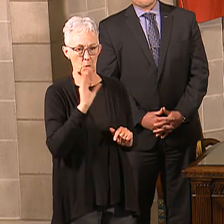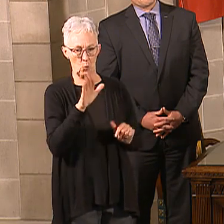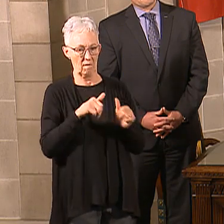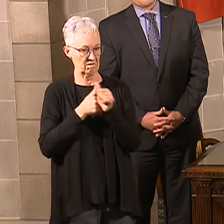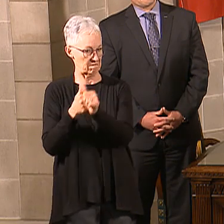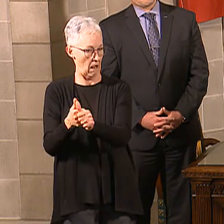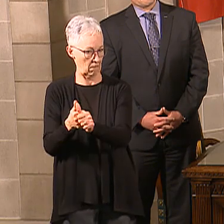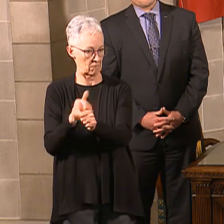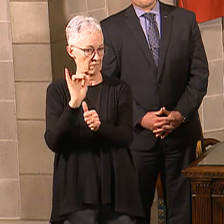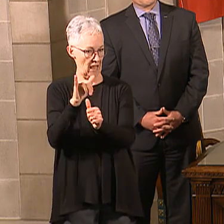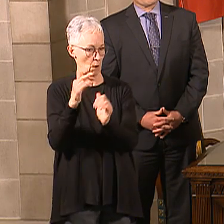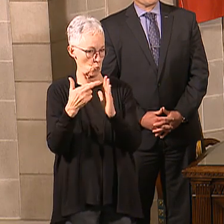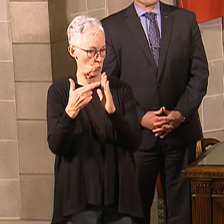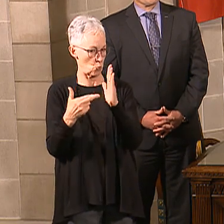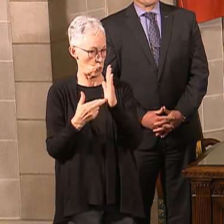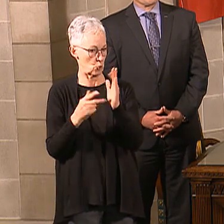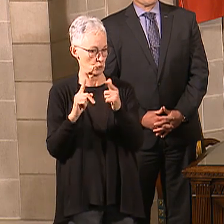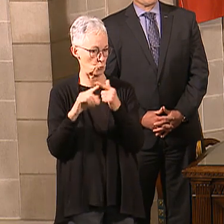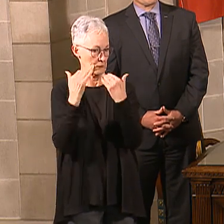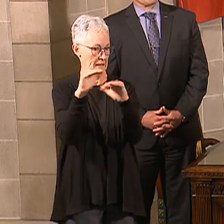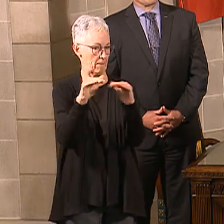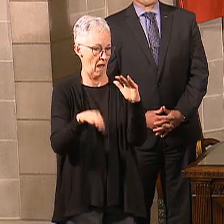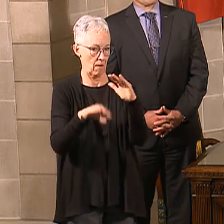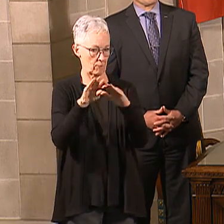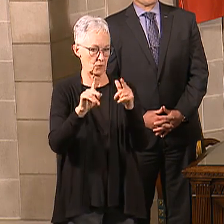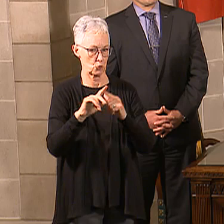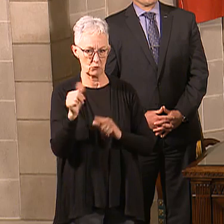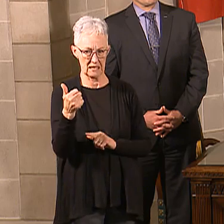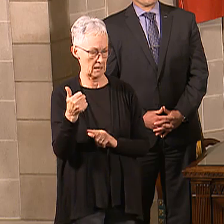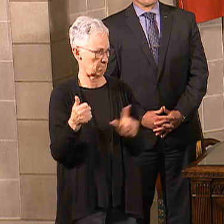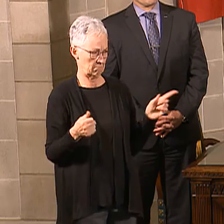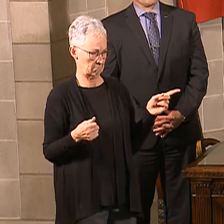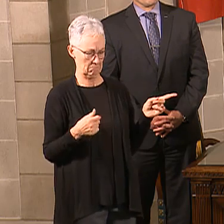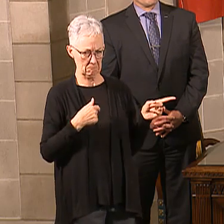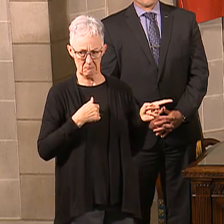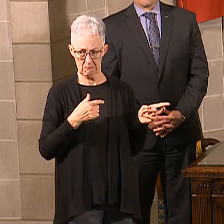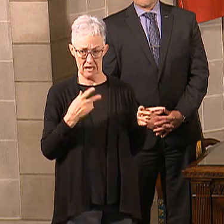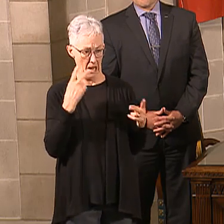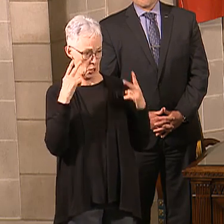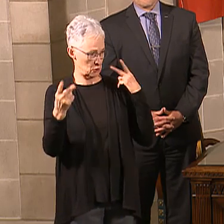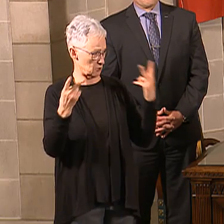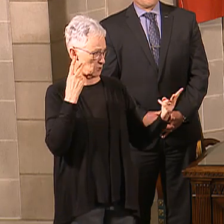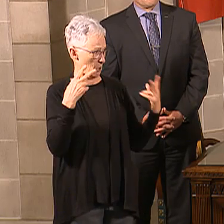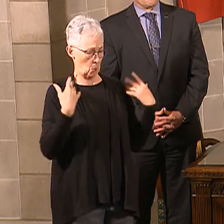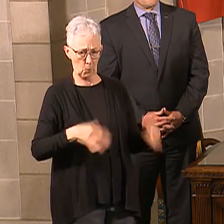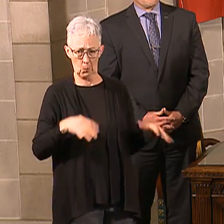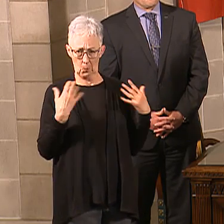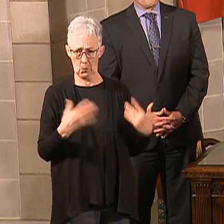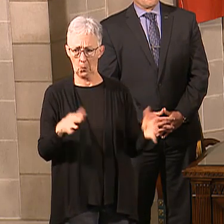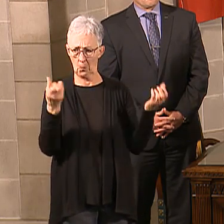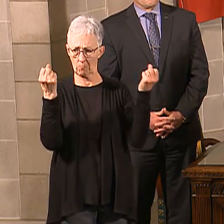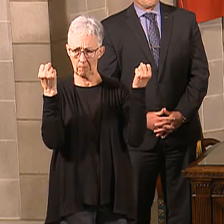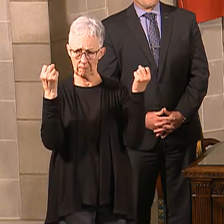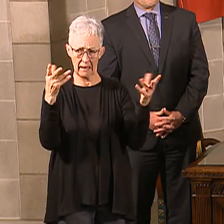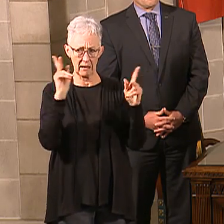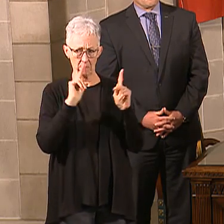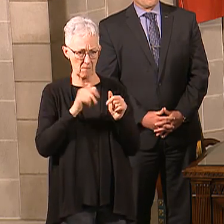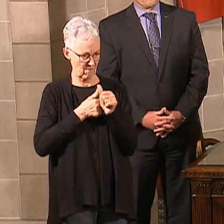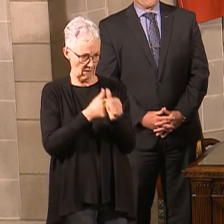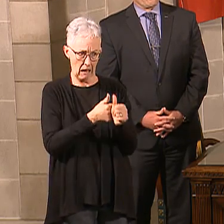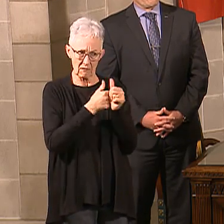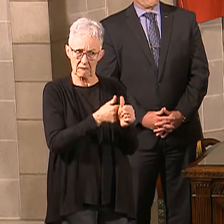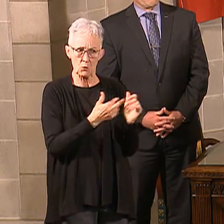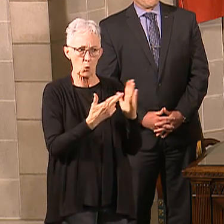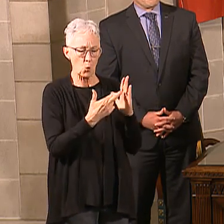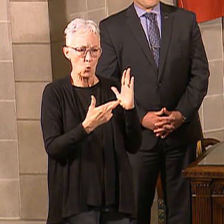but almost universally people are complying. That we've got way more than 30% compliance with regard to keeping groups of 10 people or less.